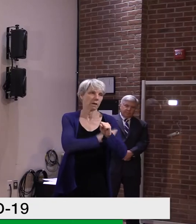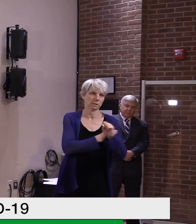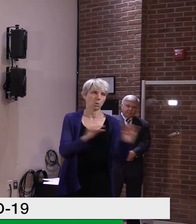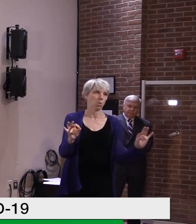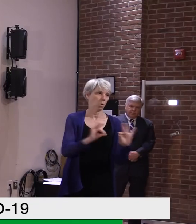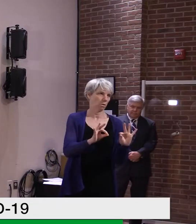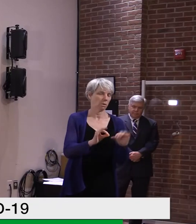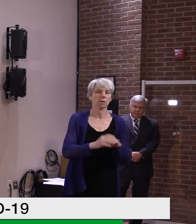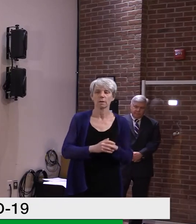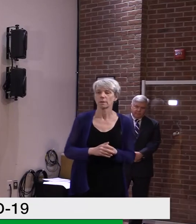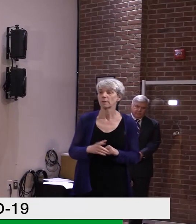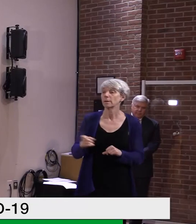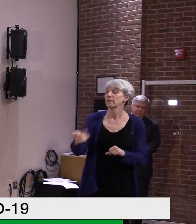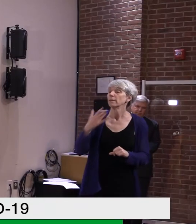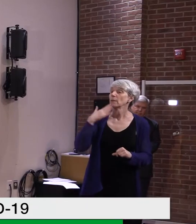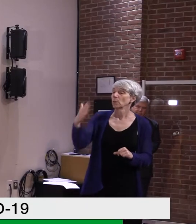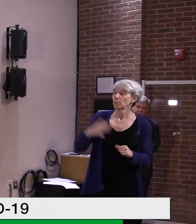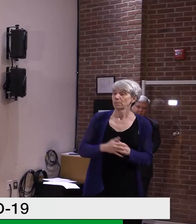Thank you.